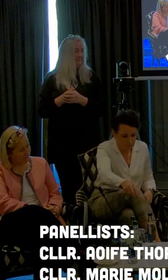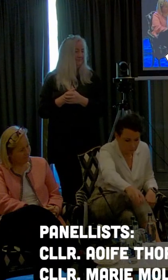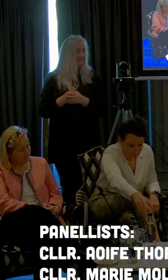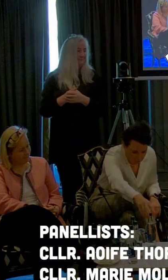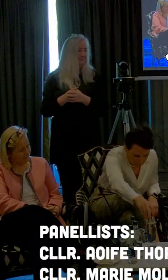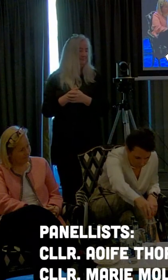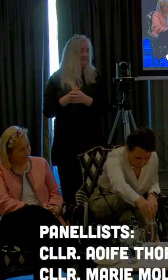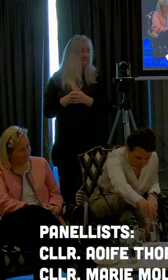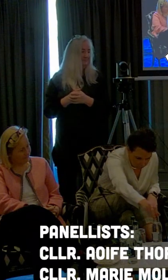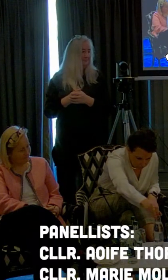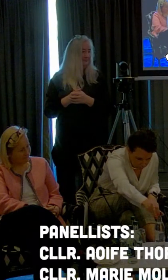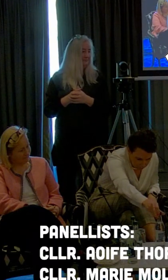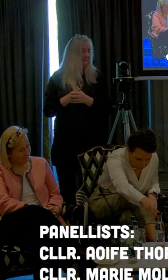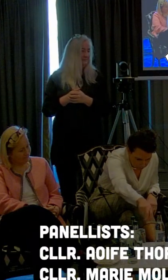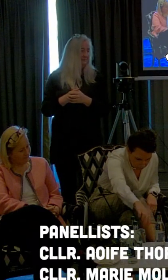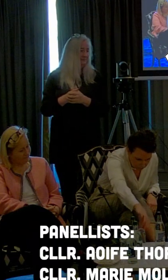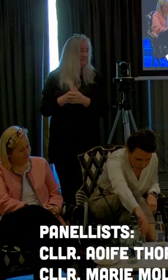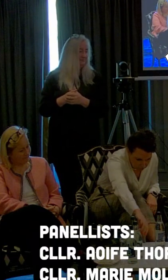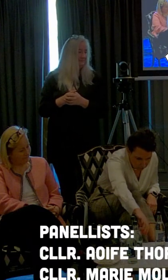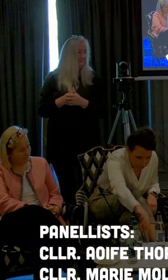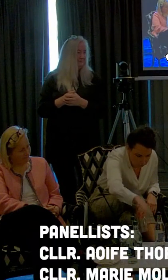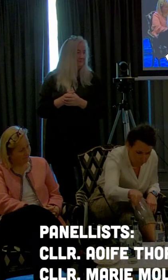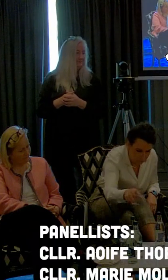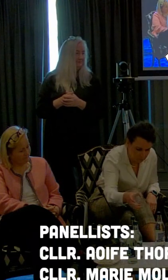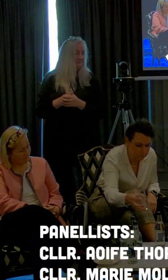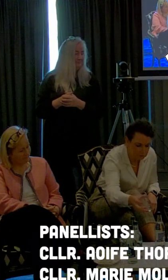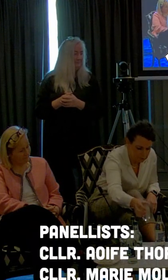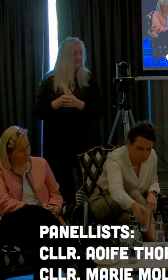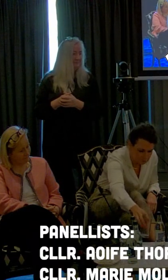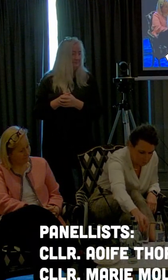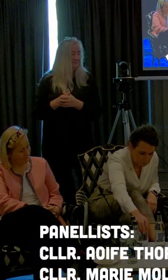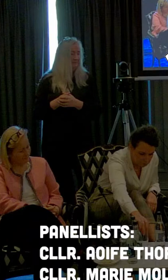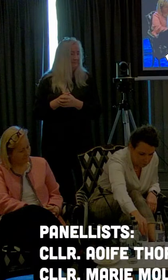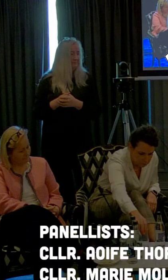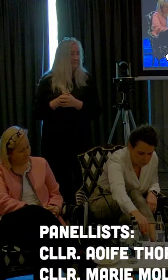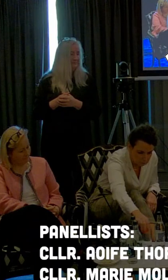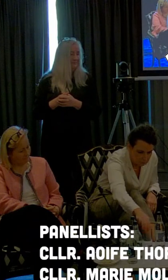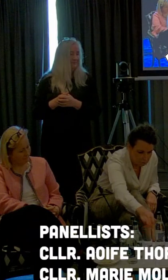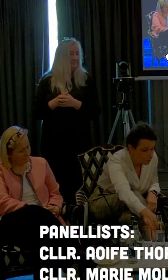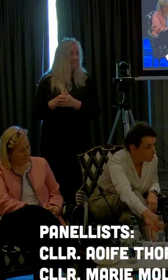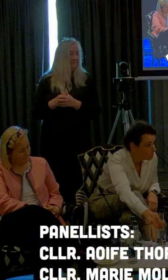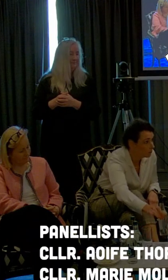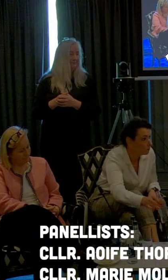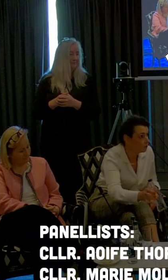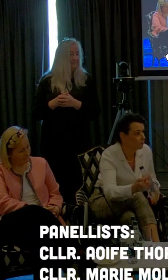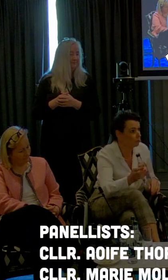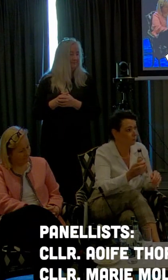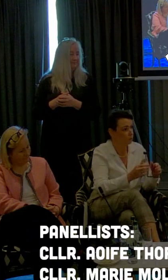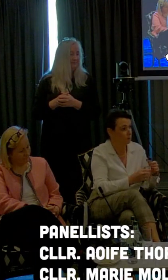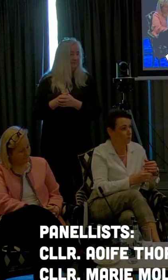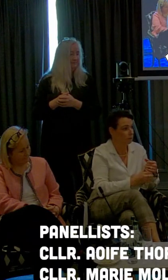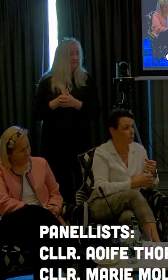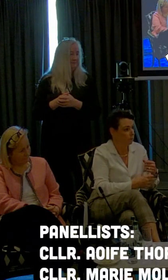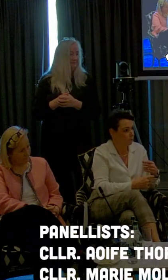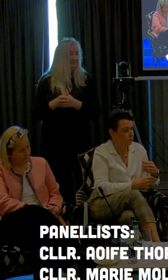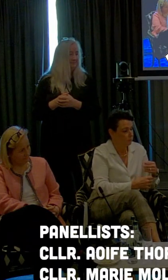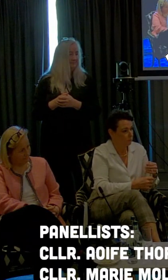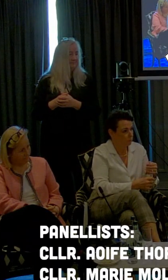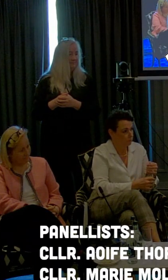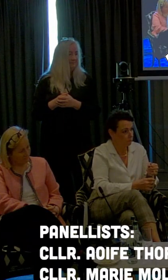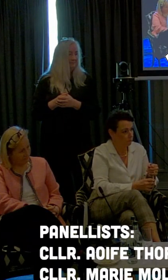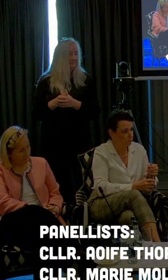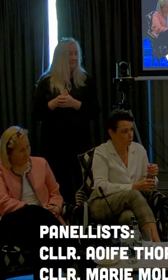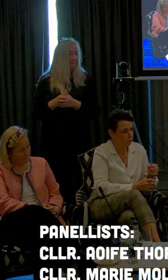I think the proxy, being allowed to come in for local councillors, I think at a national level, it's always going to be very prohibitive because of the centralised system that we